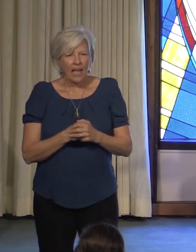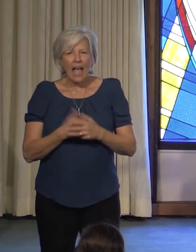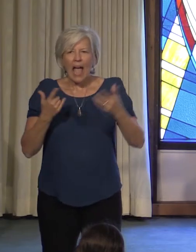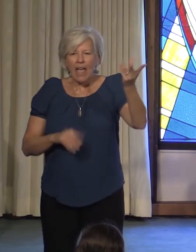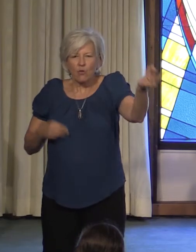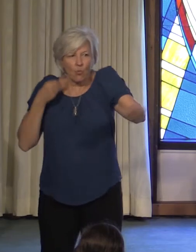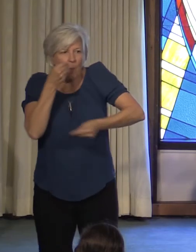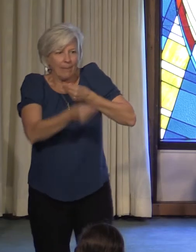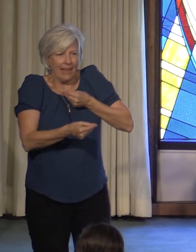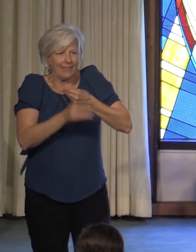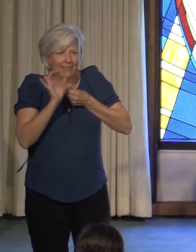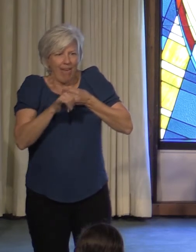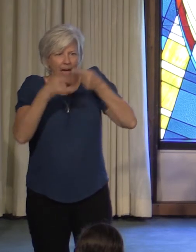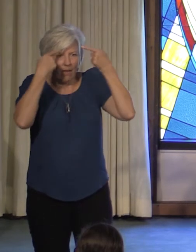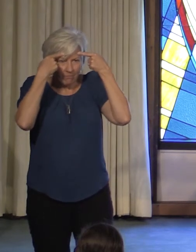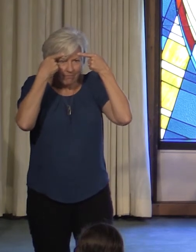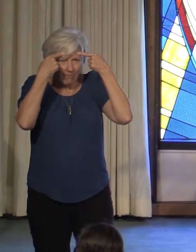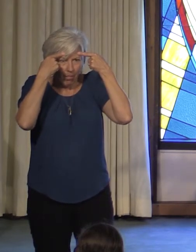circus that goes on up here